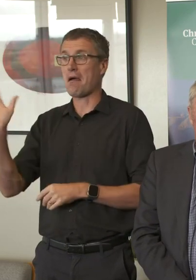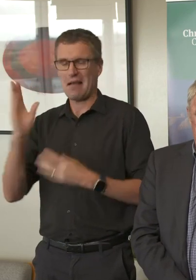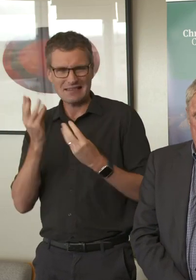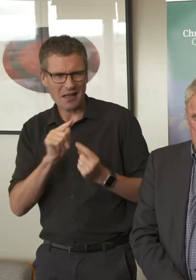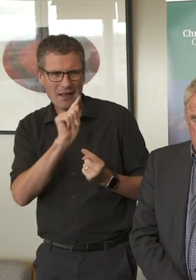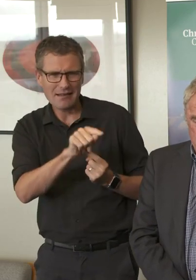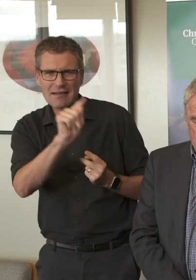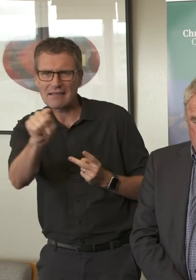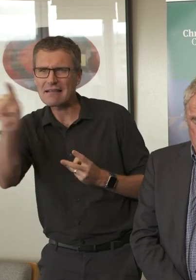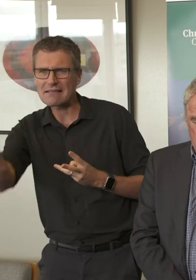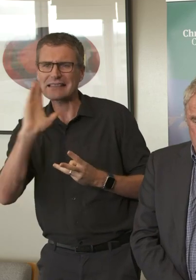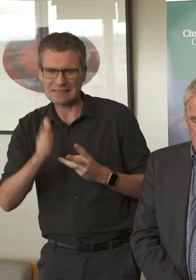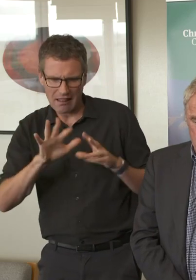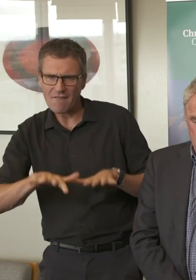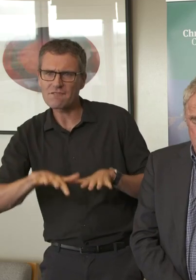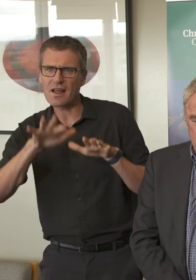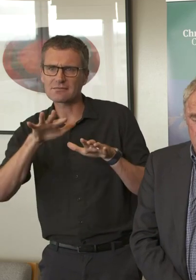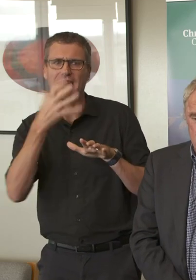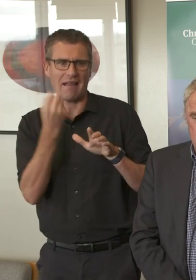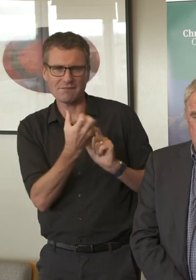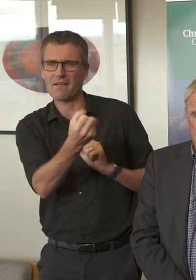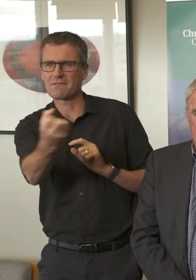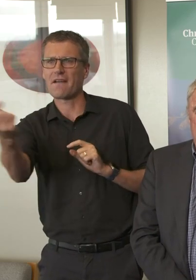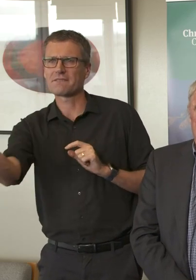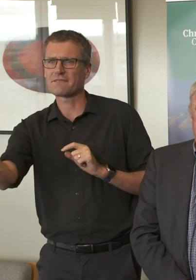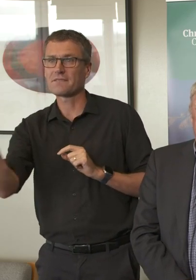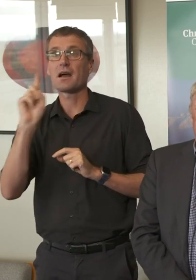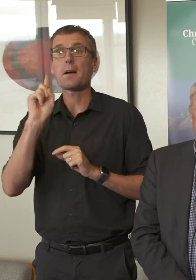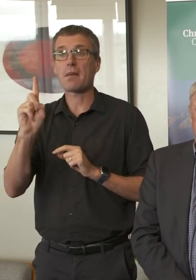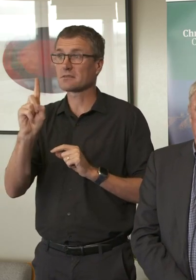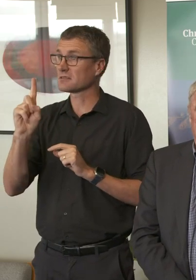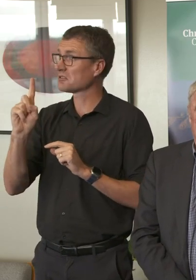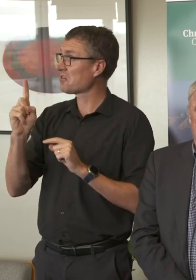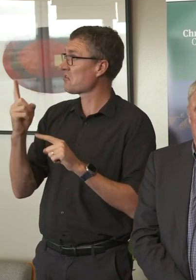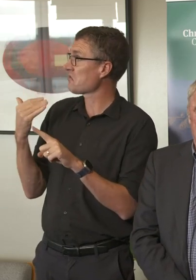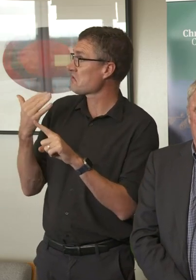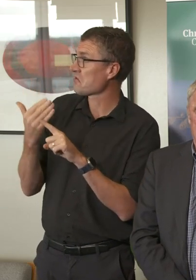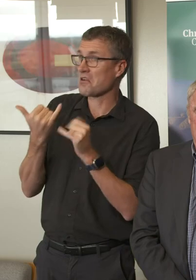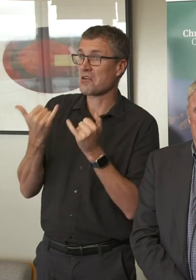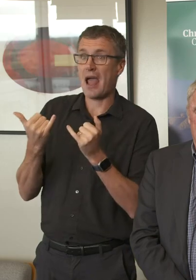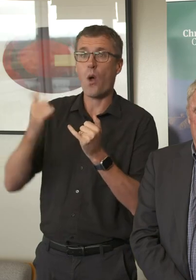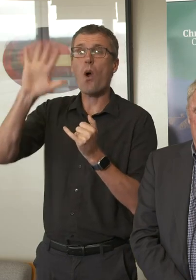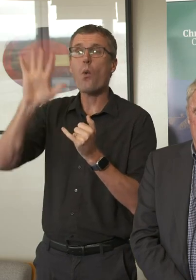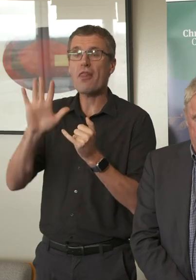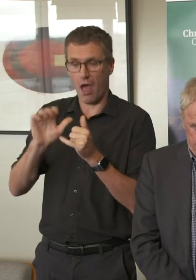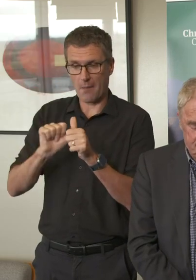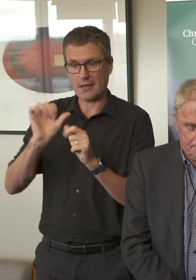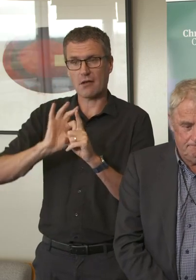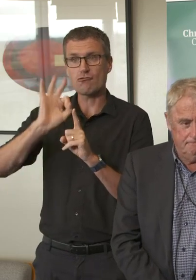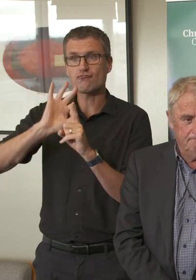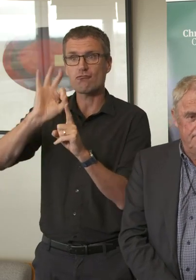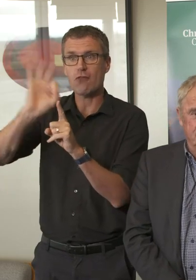affected and remain affected. But I'm confident now with the weather starting to abate that we're definitely heading in the right